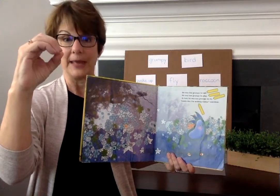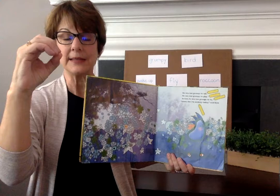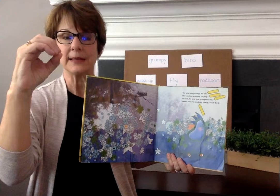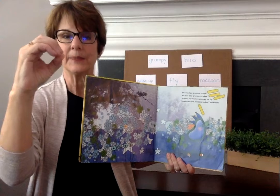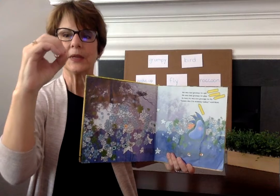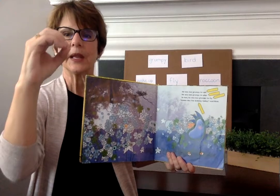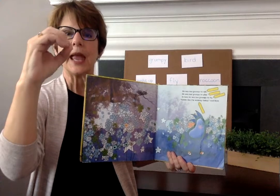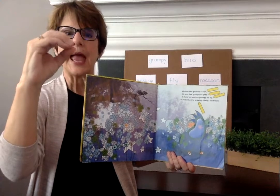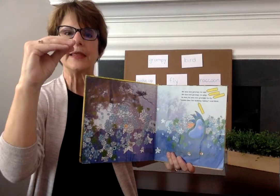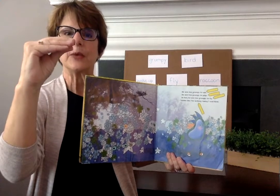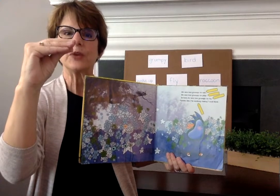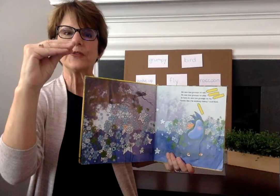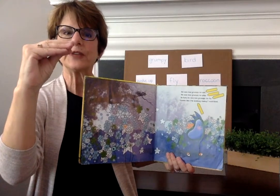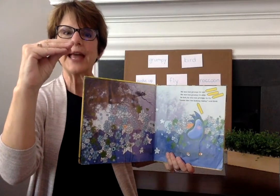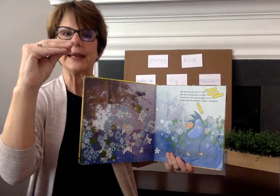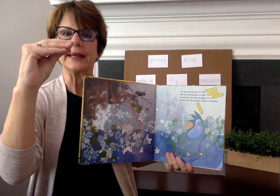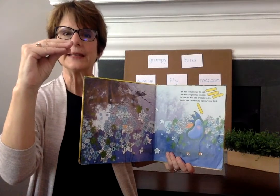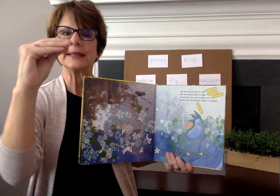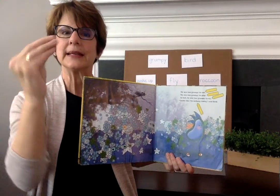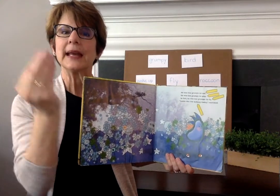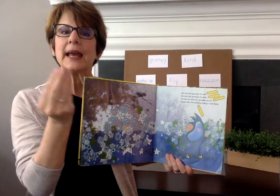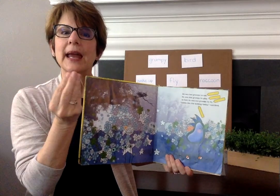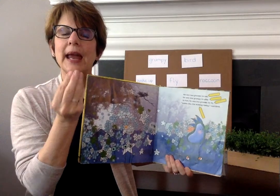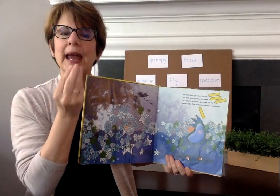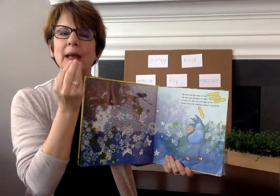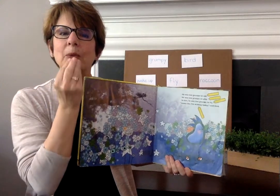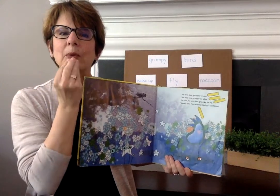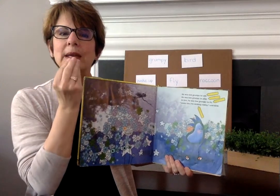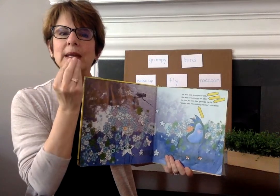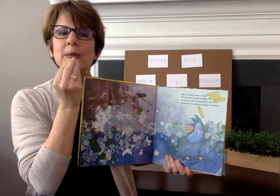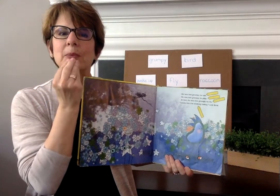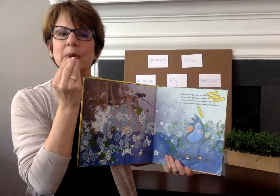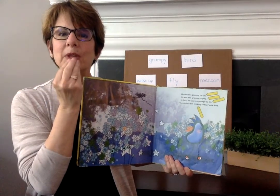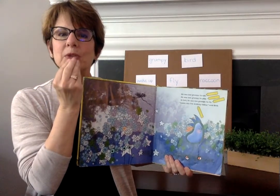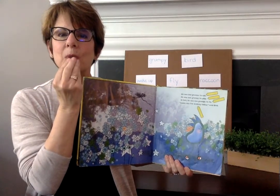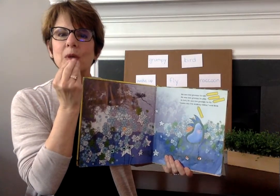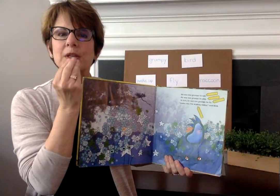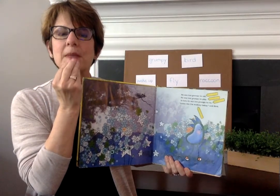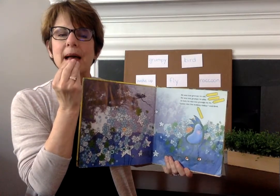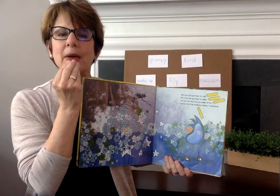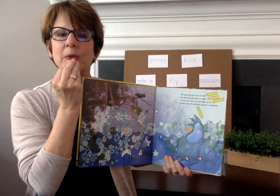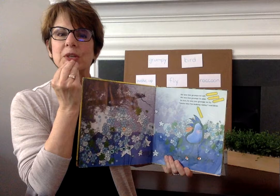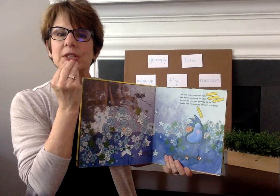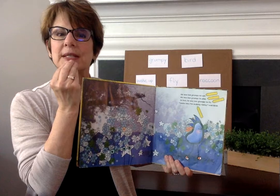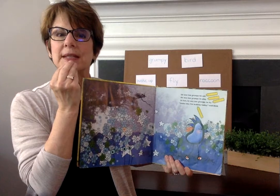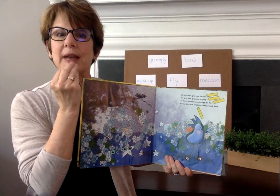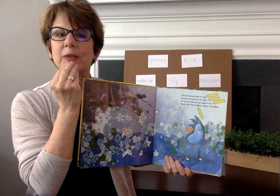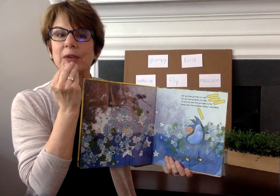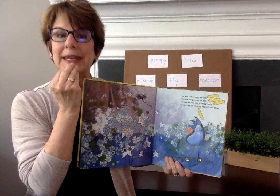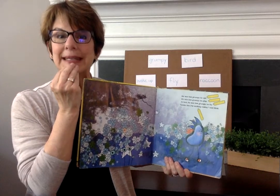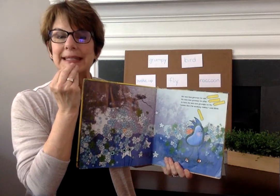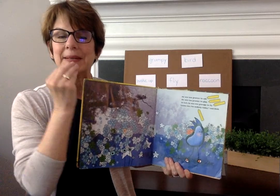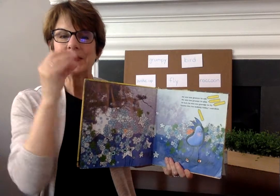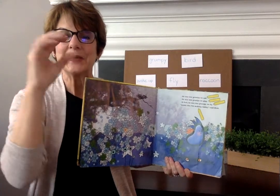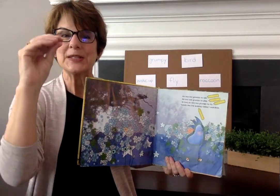alphabet. And then we flatten it. And we put it towards our mouth, which is the sign for eat.